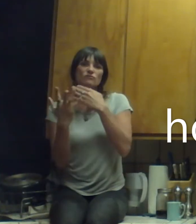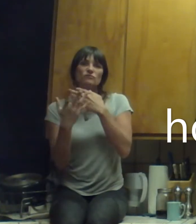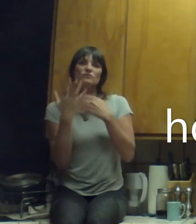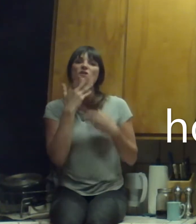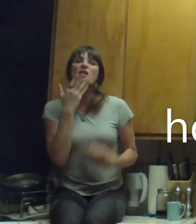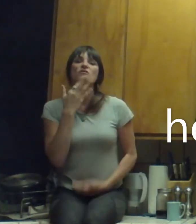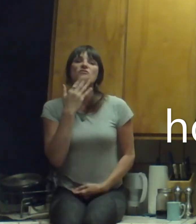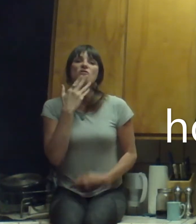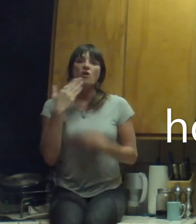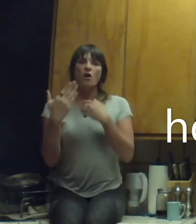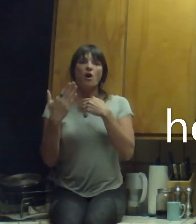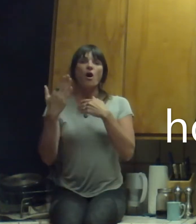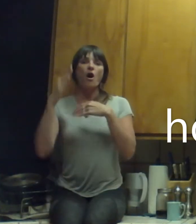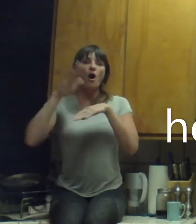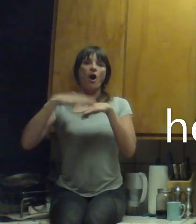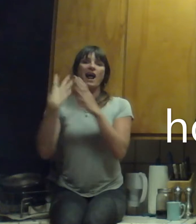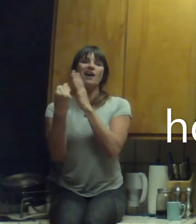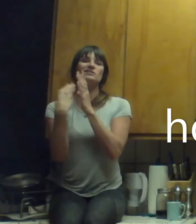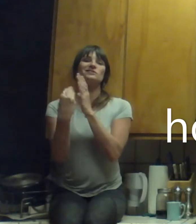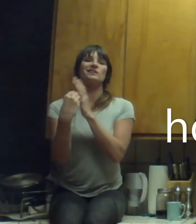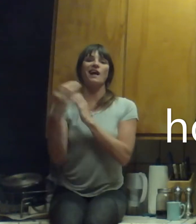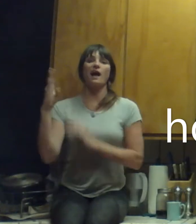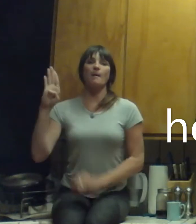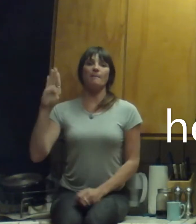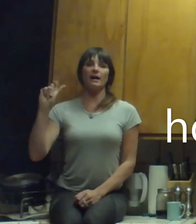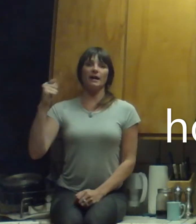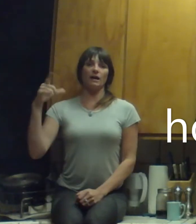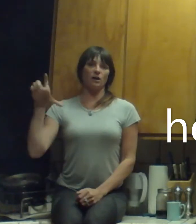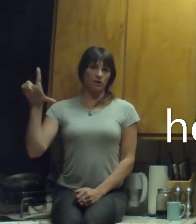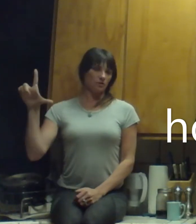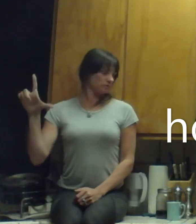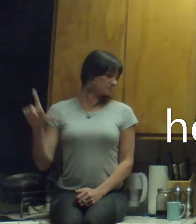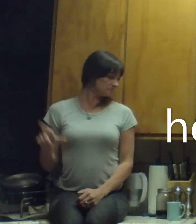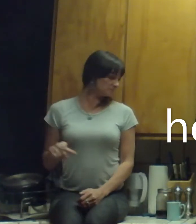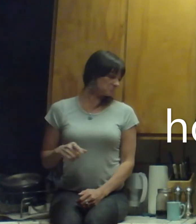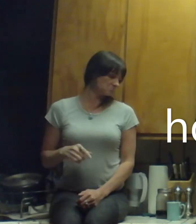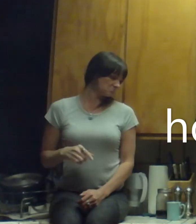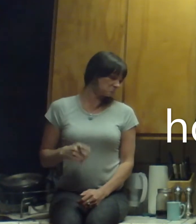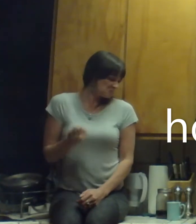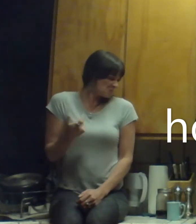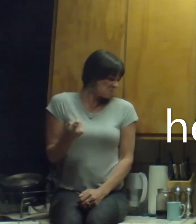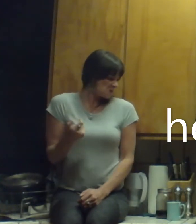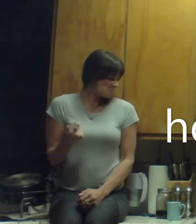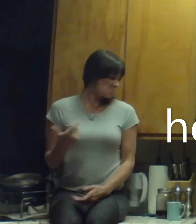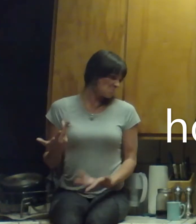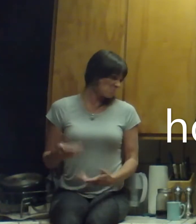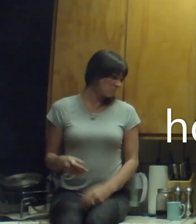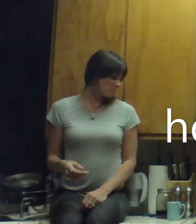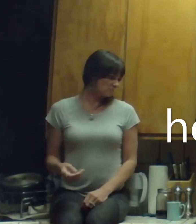have a couple of dollops of honey, a little bit in your water, not too much.